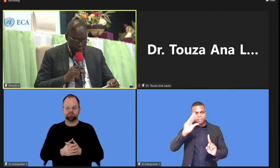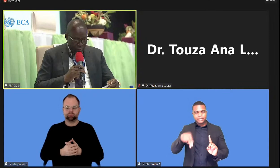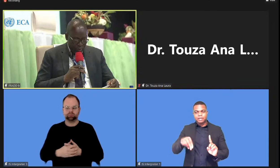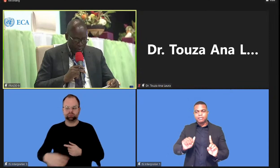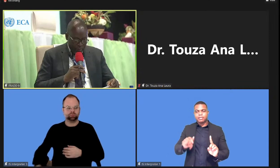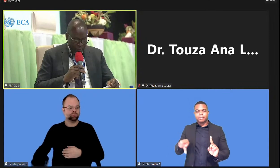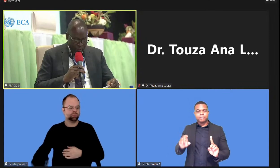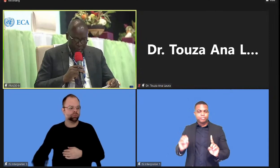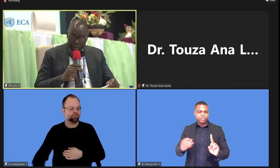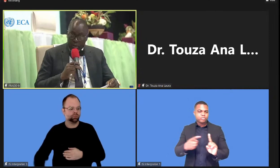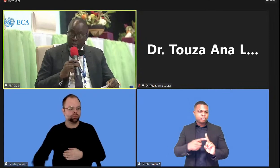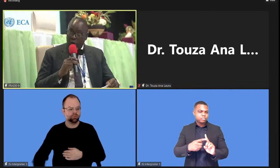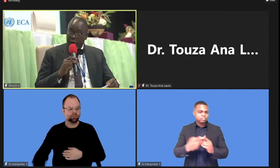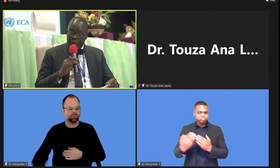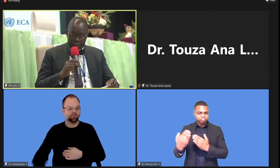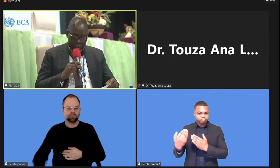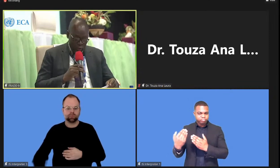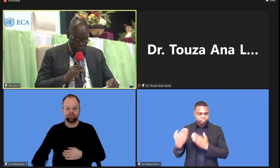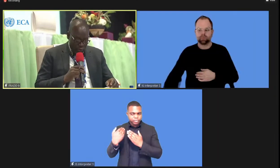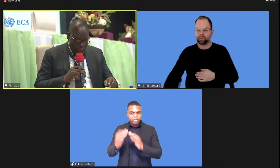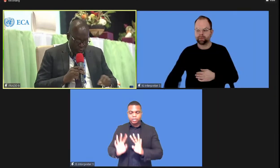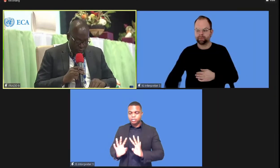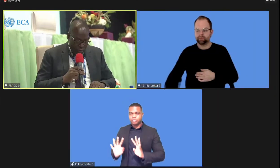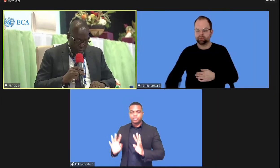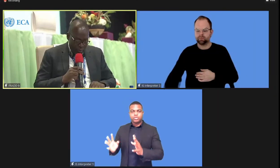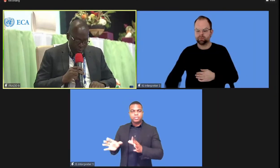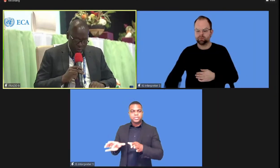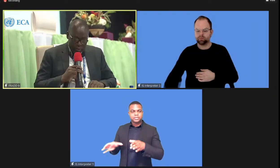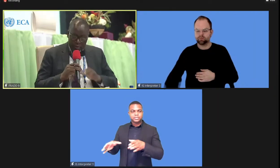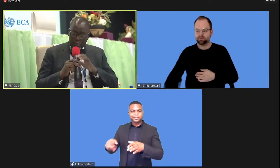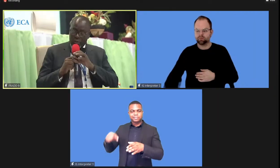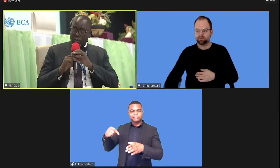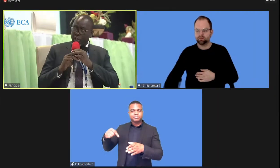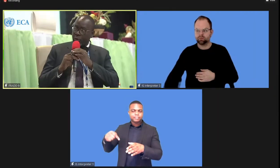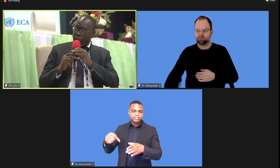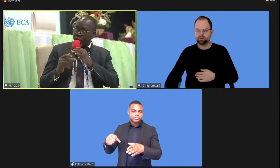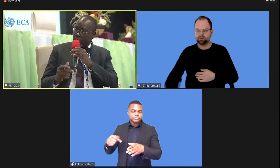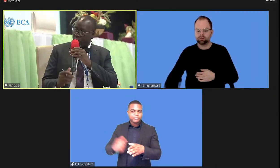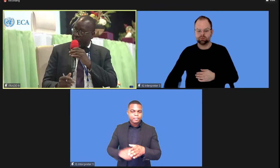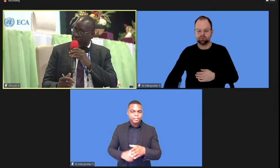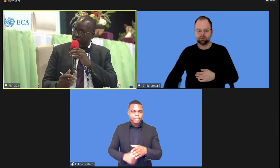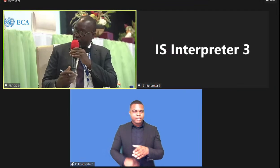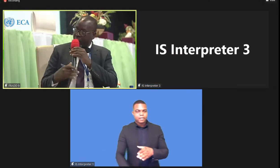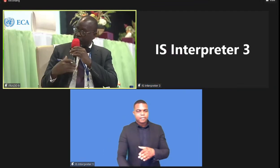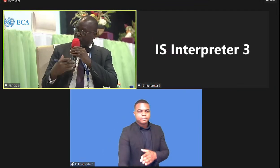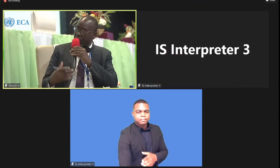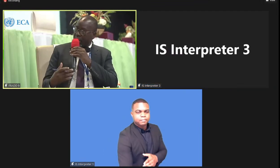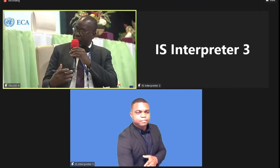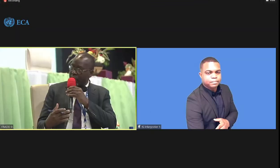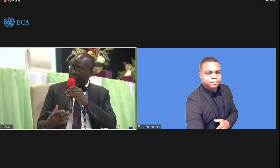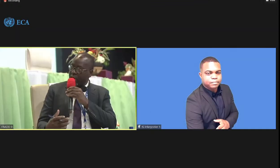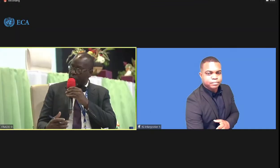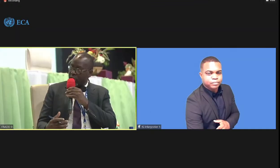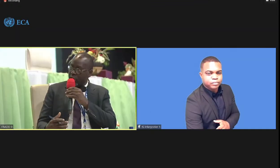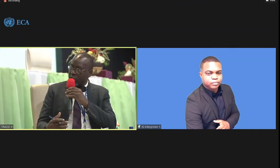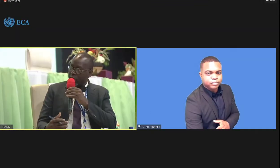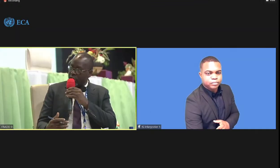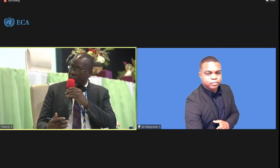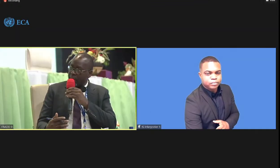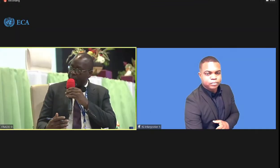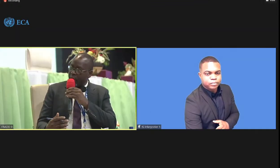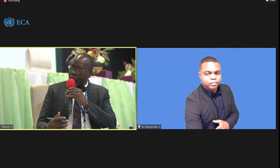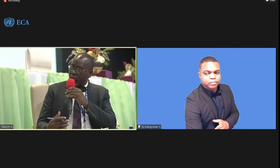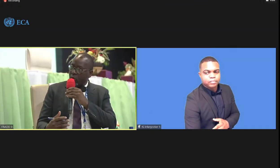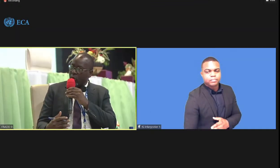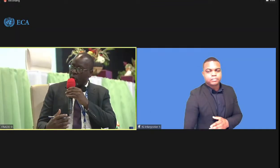Statisticians program, here to just share with us from the perspective of the young